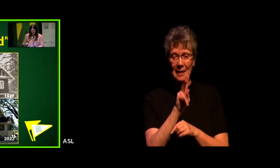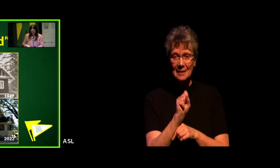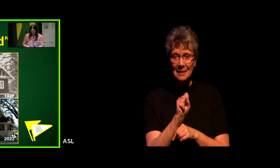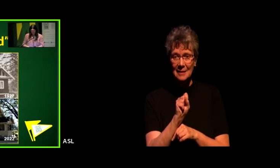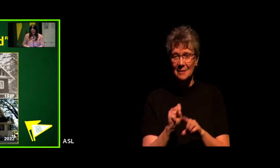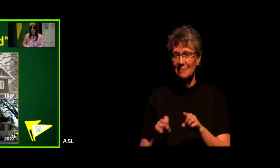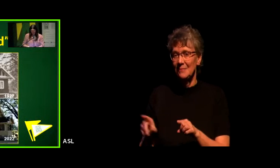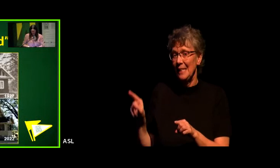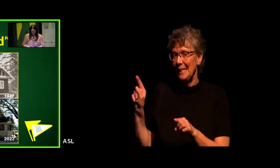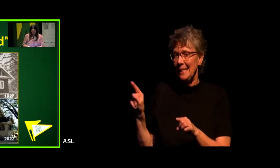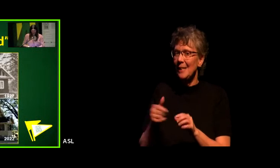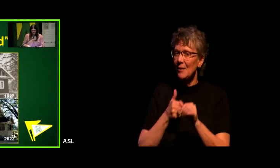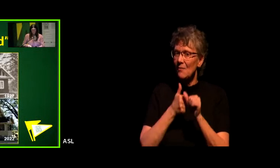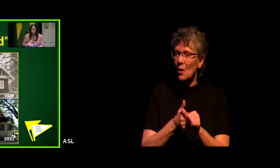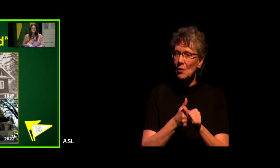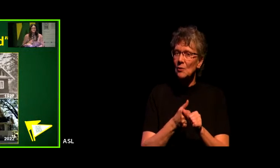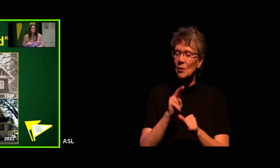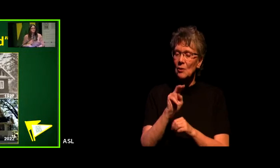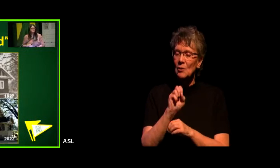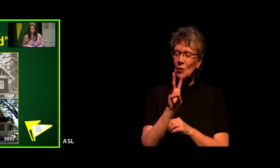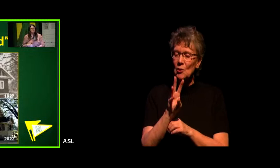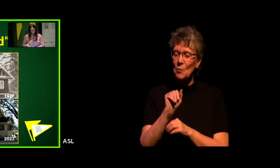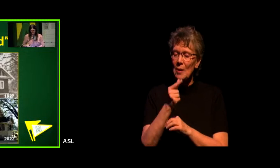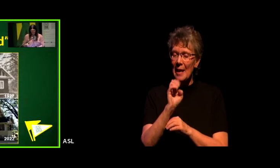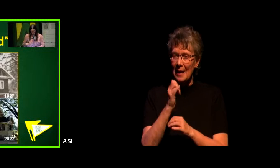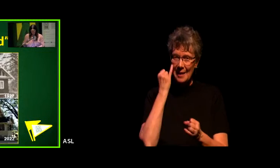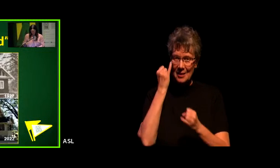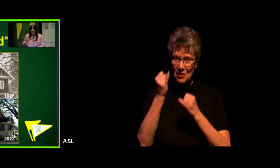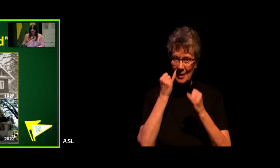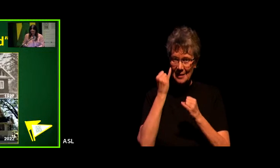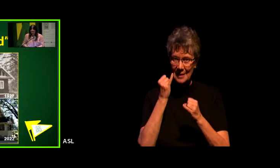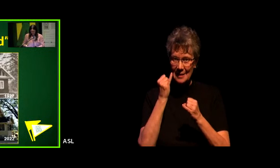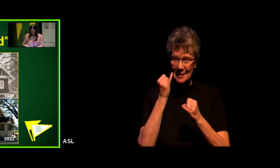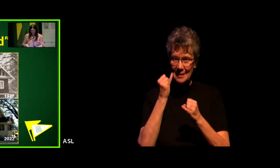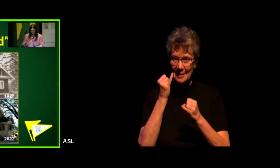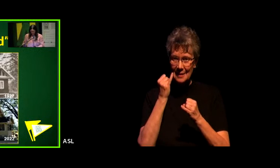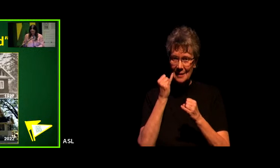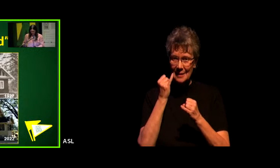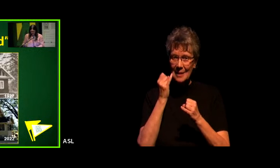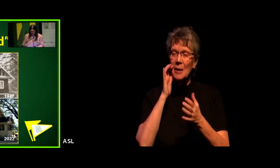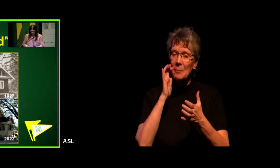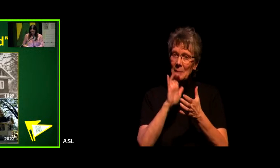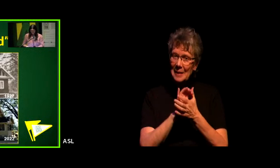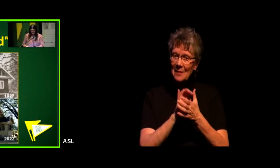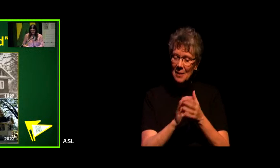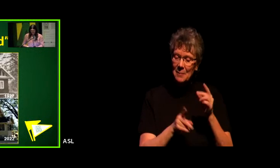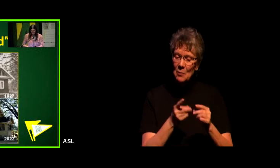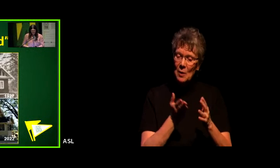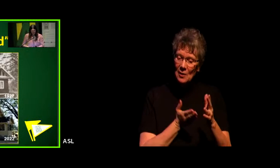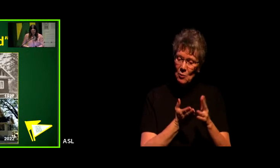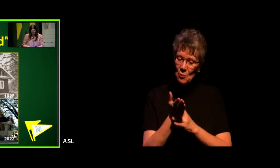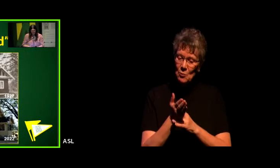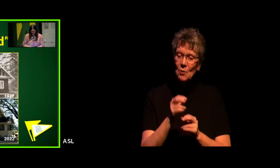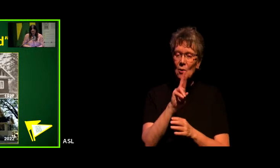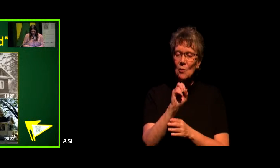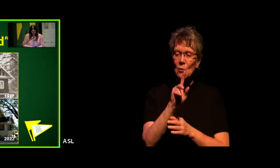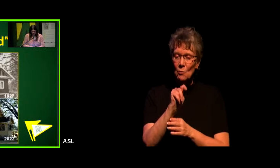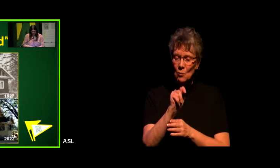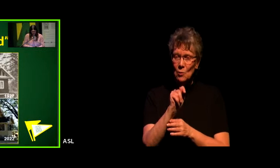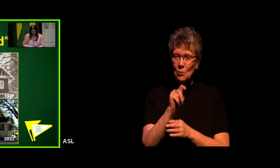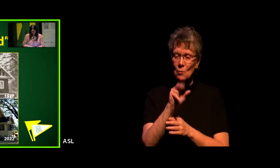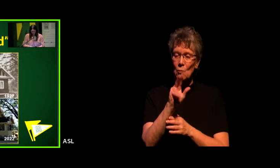New Age ideas that humanity passed through a series of evolutionary spiritual states called the root races, and that he was living in the time of the fifth